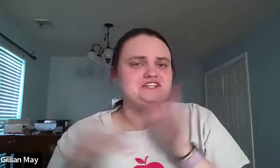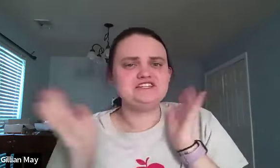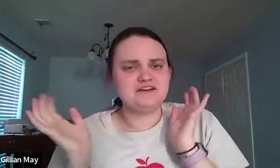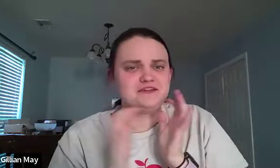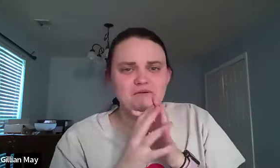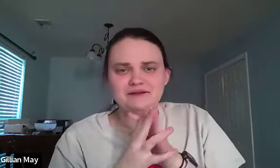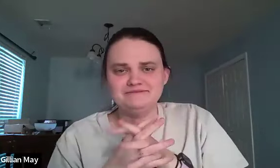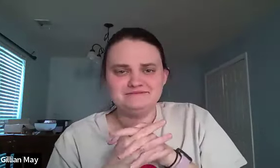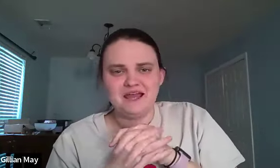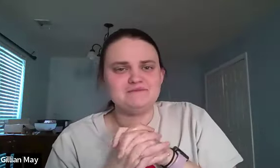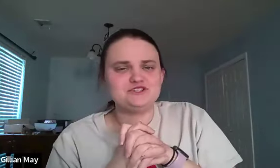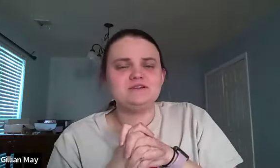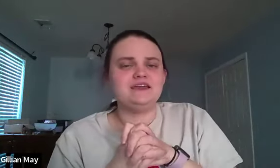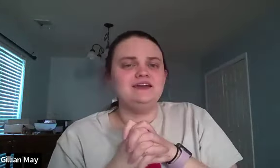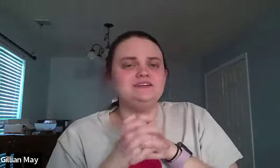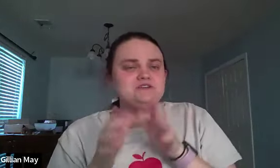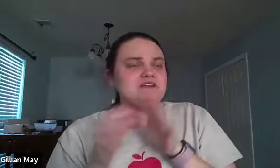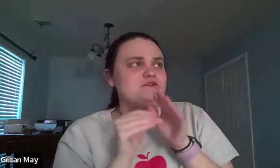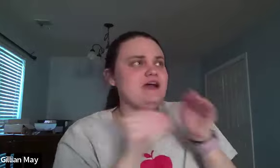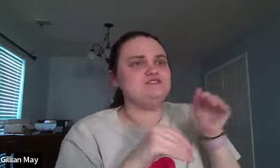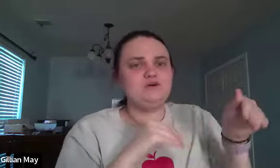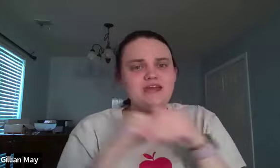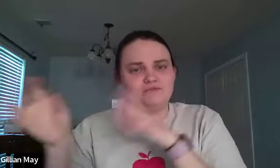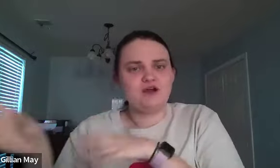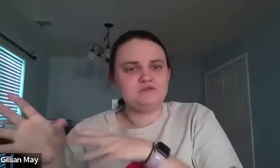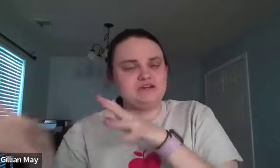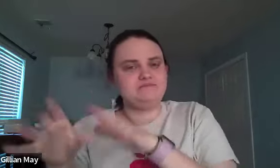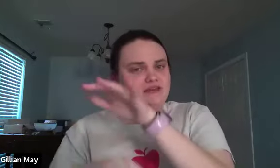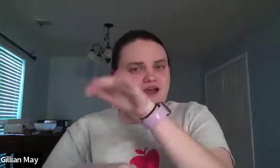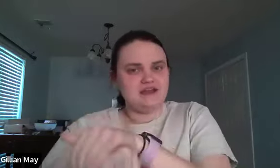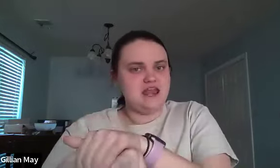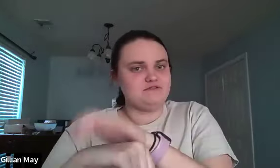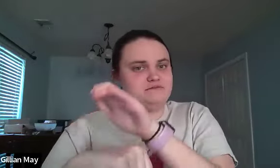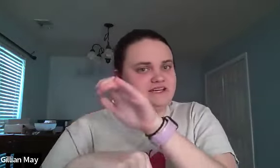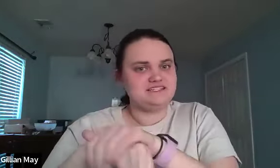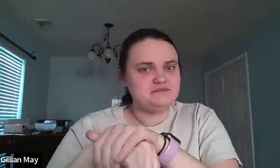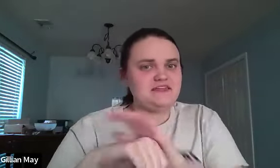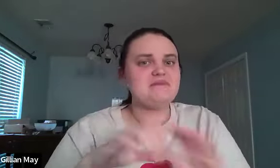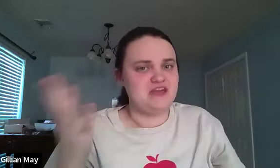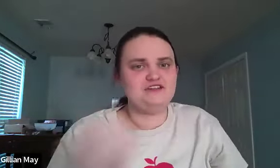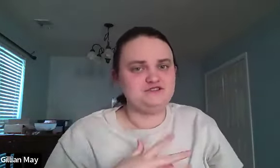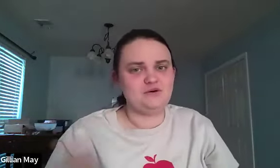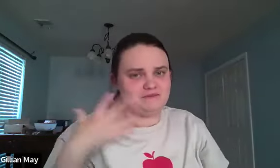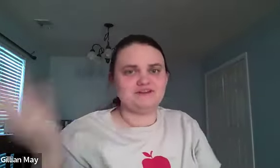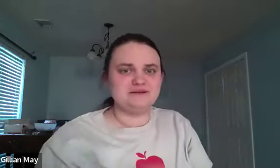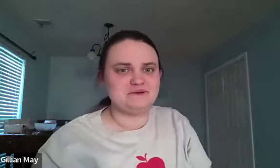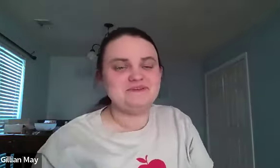Just a fun little one. I'm sure you're like, Jillian, if you hadn't told me, I probably would have been never messed up like that. But now that you told me, I'm going to flip them.